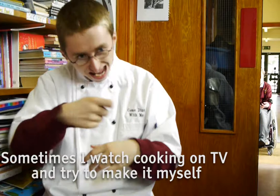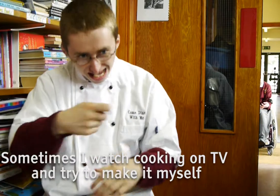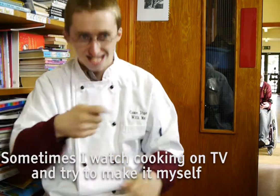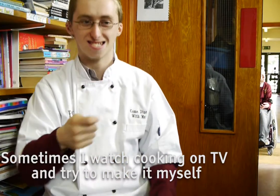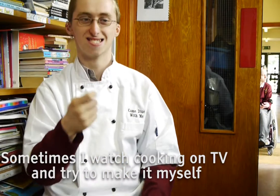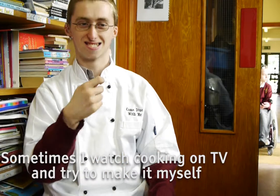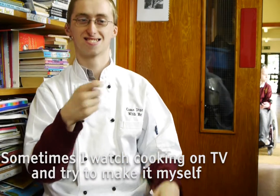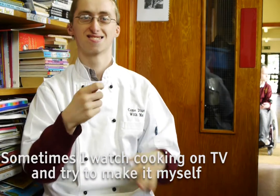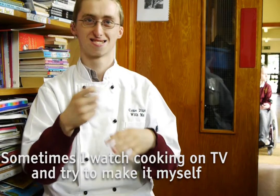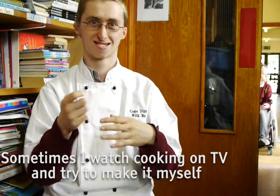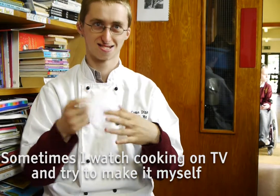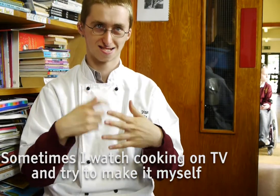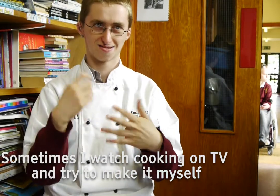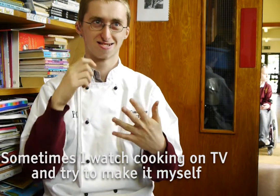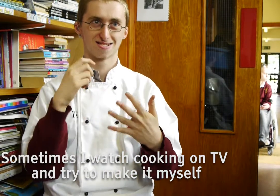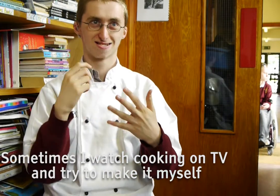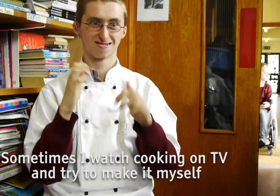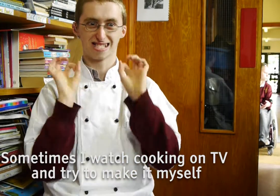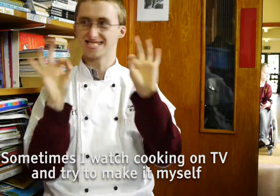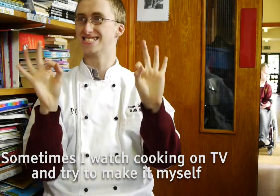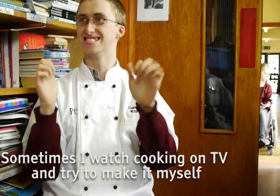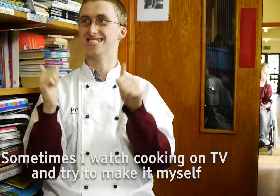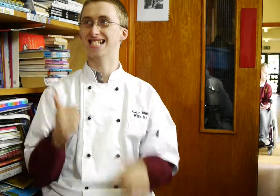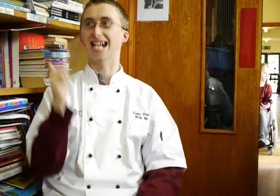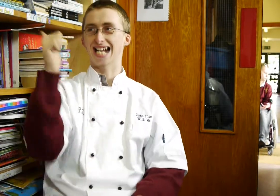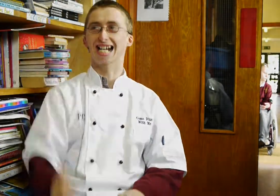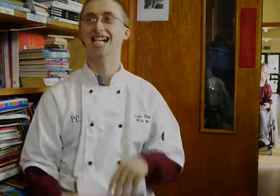And then I try and make the food and do the cooking myself. And it was great.